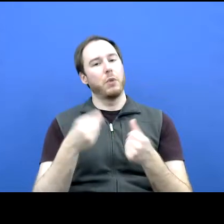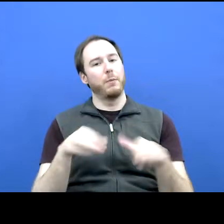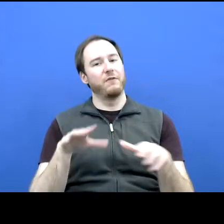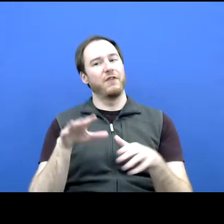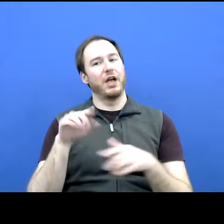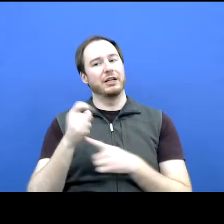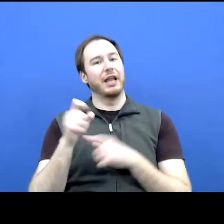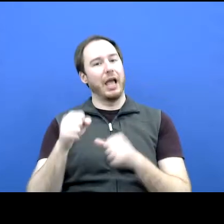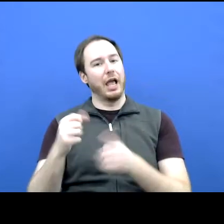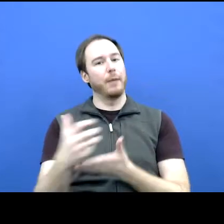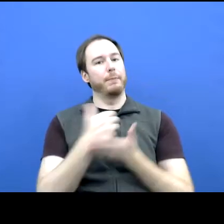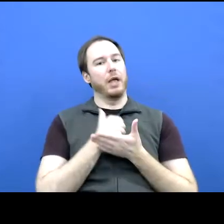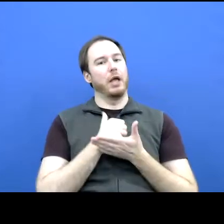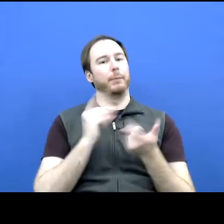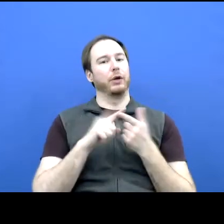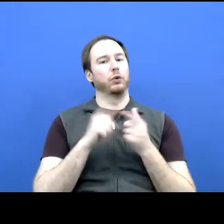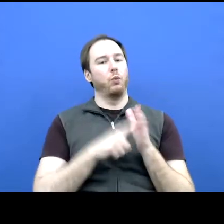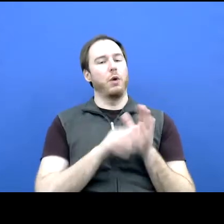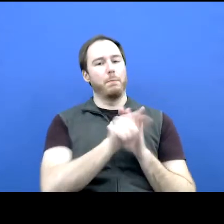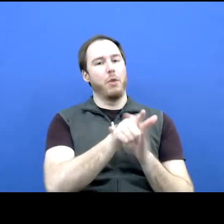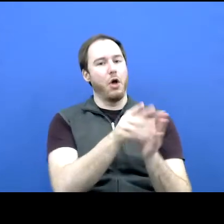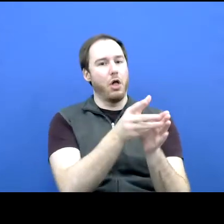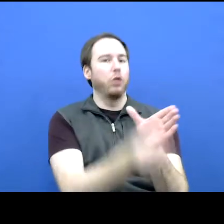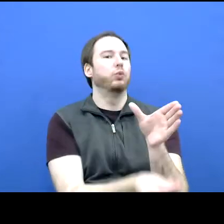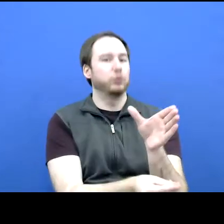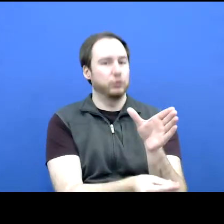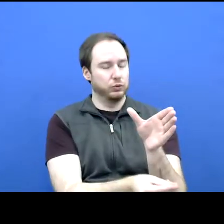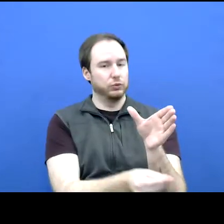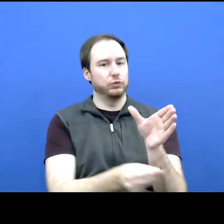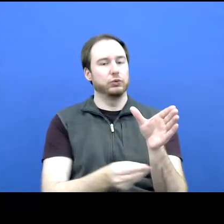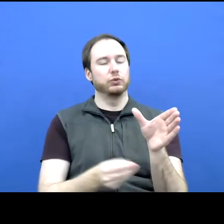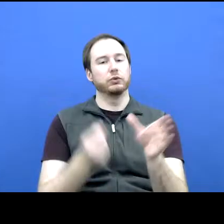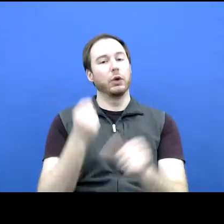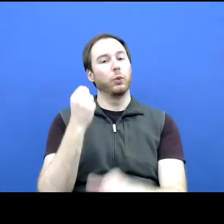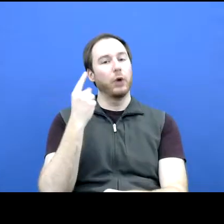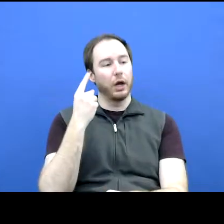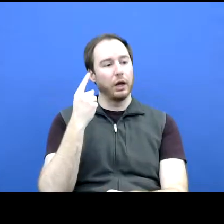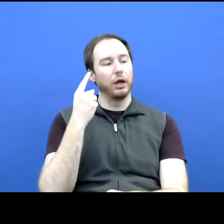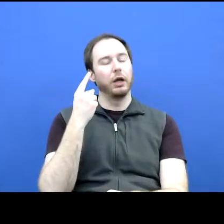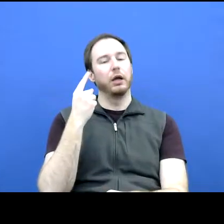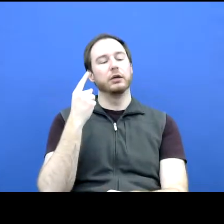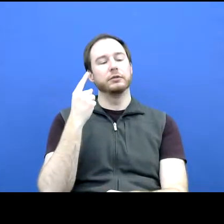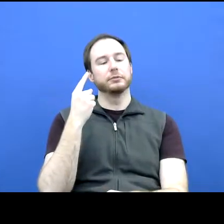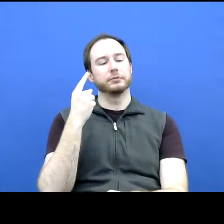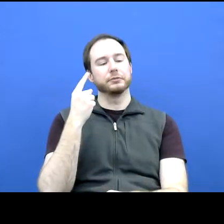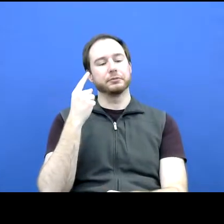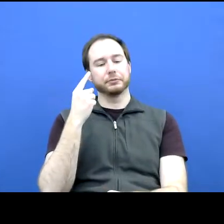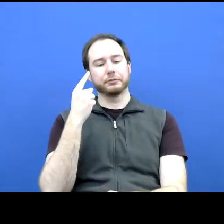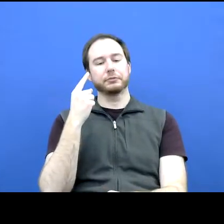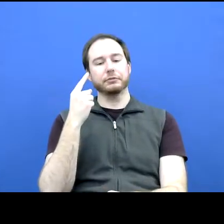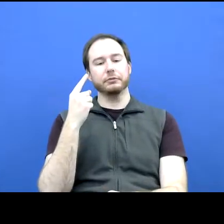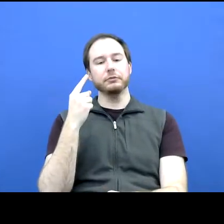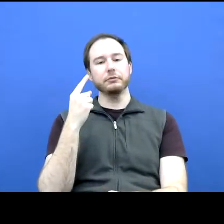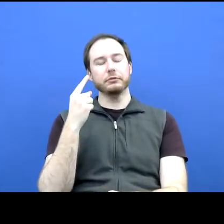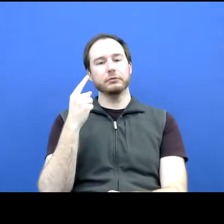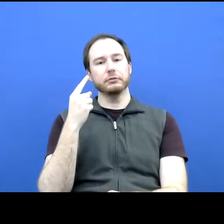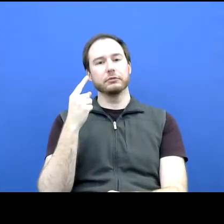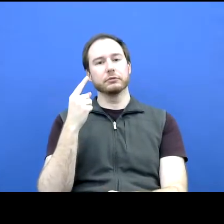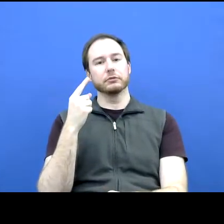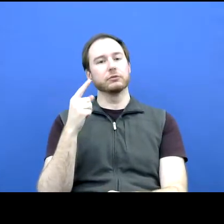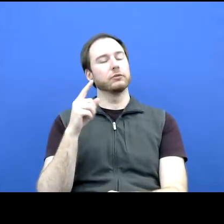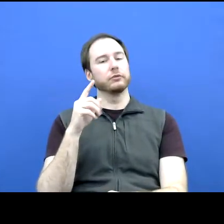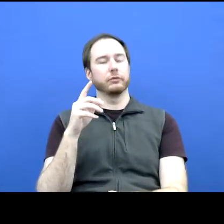losing in the mall. So whereas it's the effect is those would have been